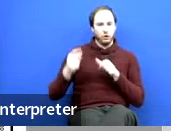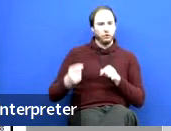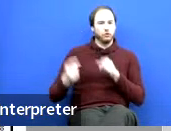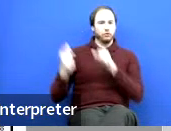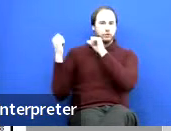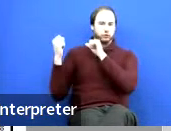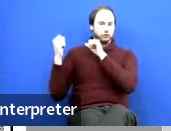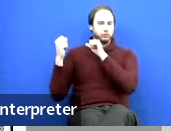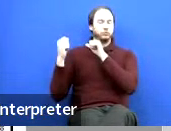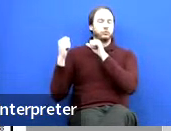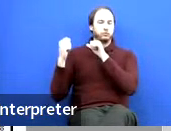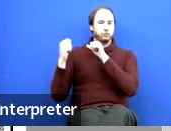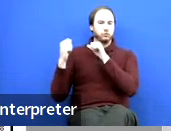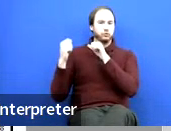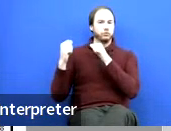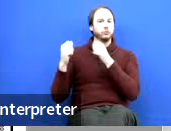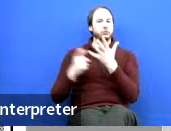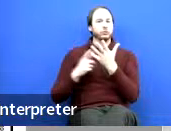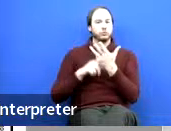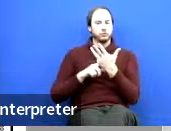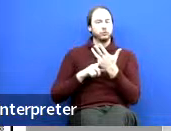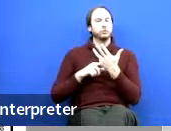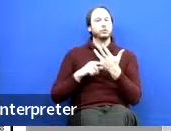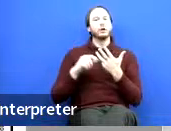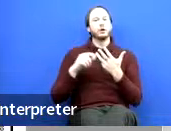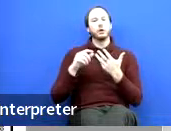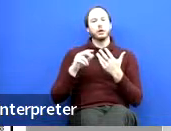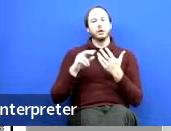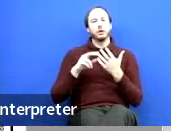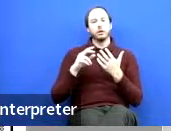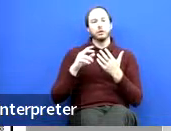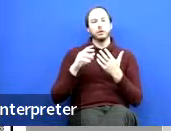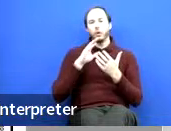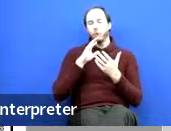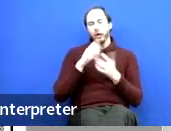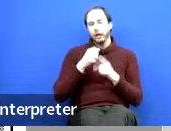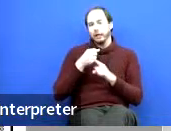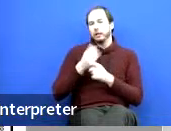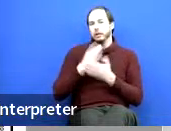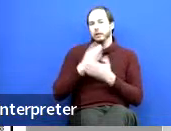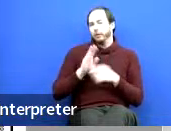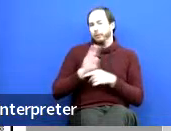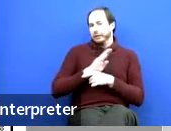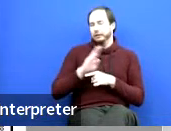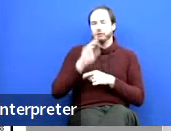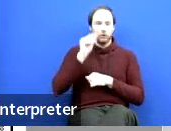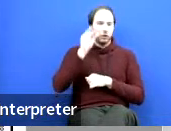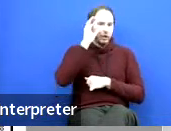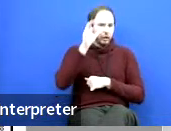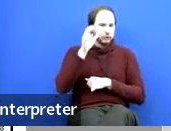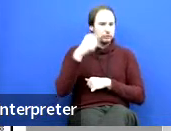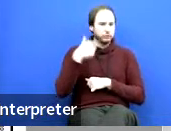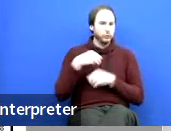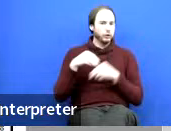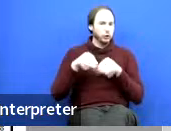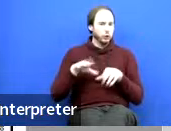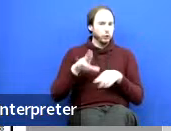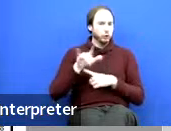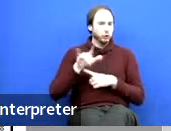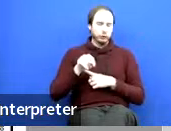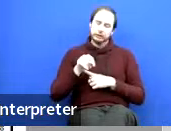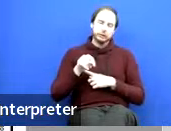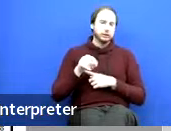removed that from the plan. So that that's obviously an economic factor in the concept plan. Losing units is